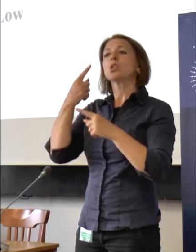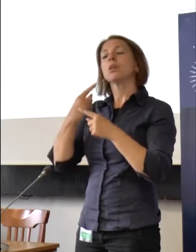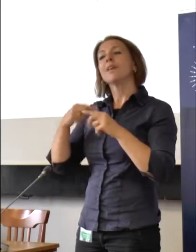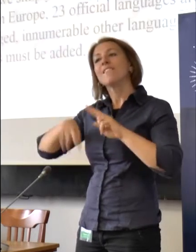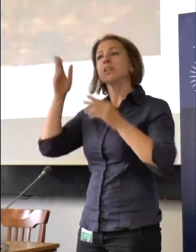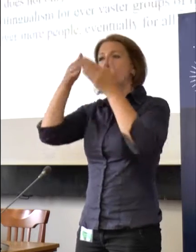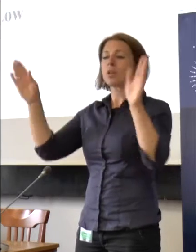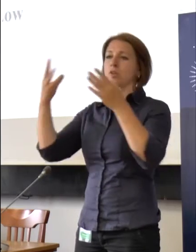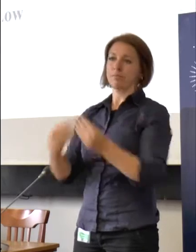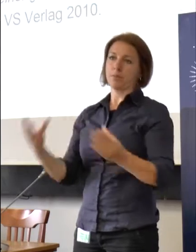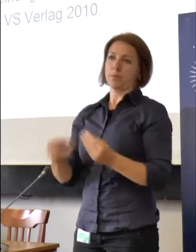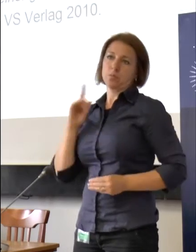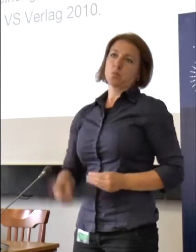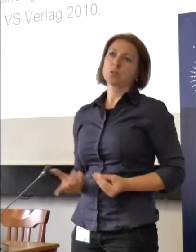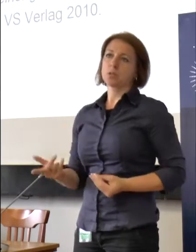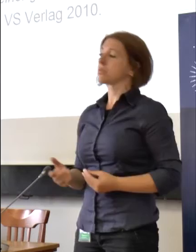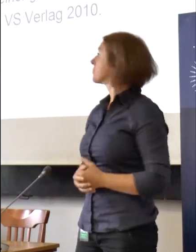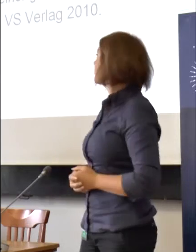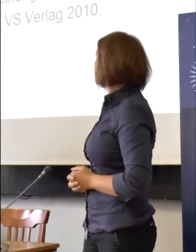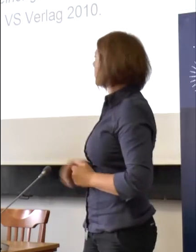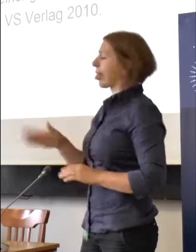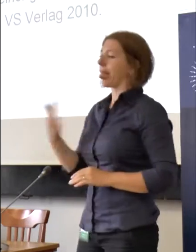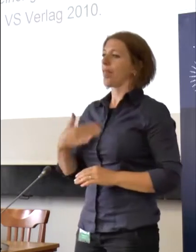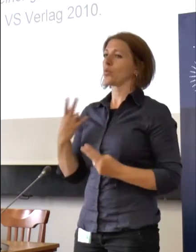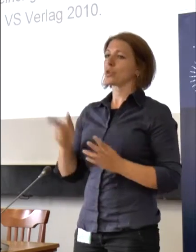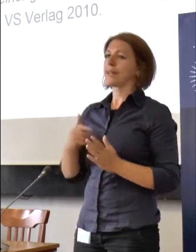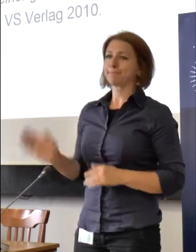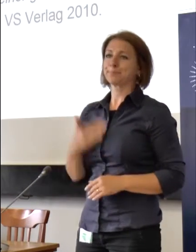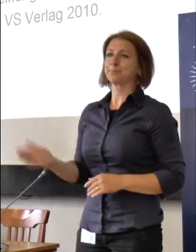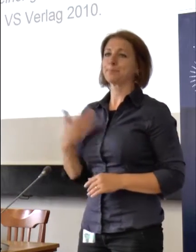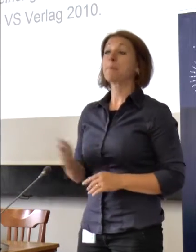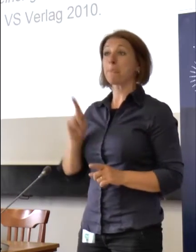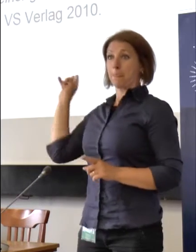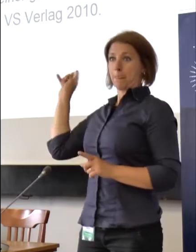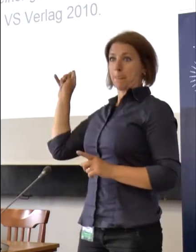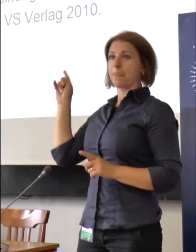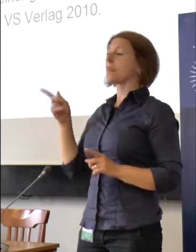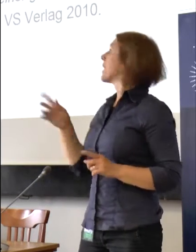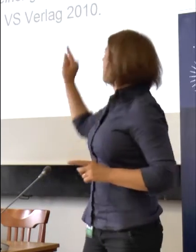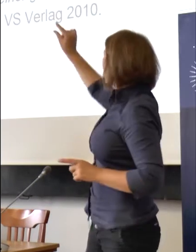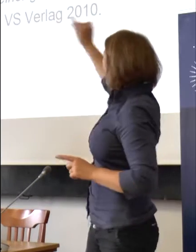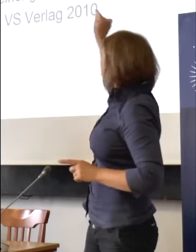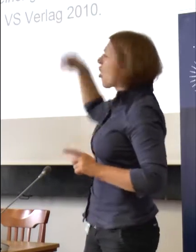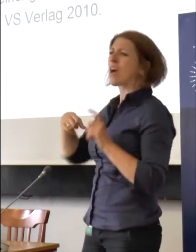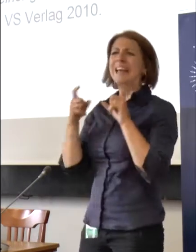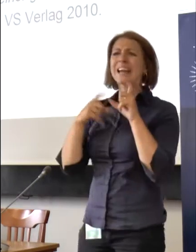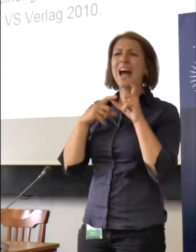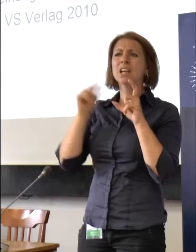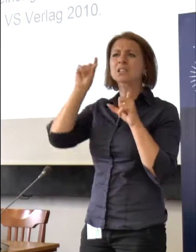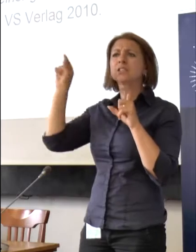guy named Jürgen. Oh, I have him here. Wait a minute. So, by Jürgen Gerhardt. Jürgen Gerhardt has studied this movement